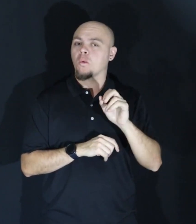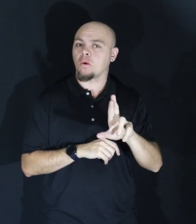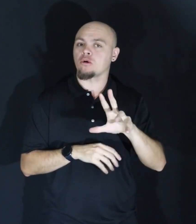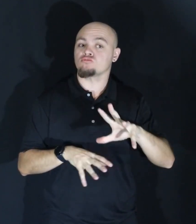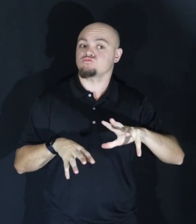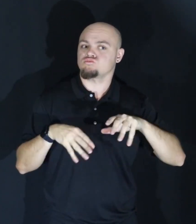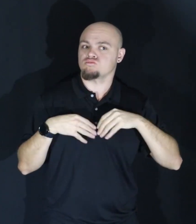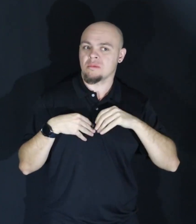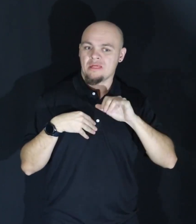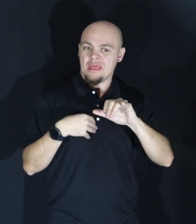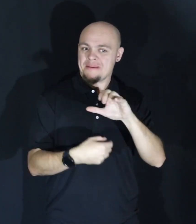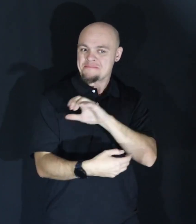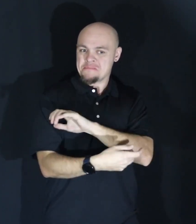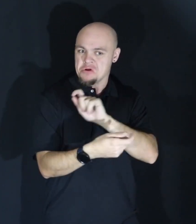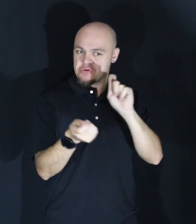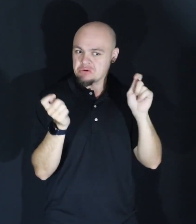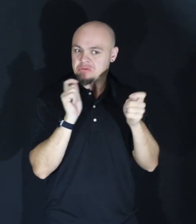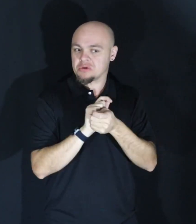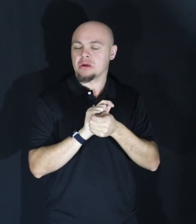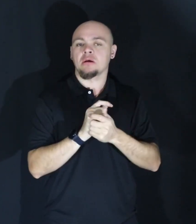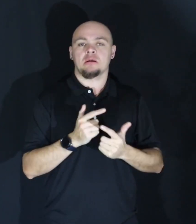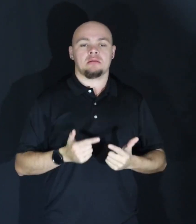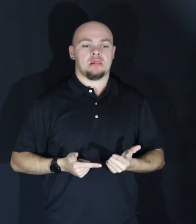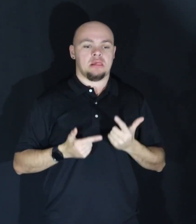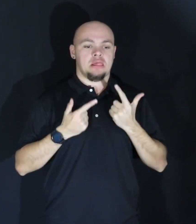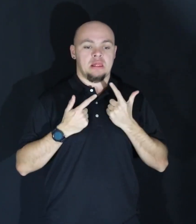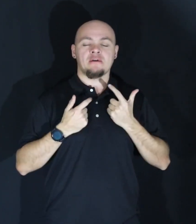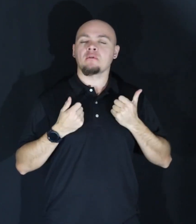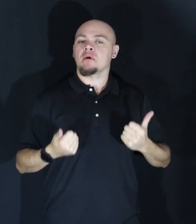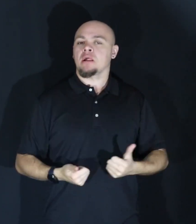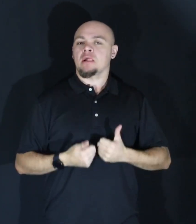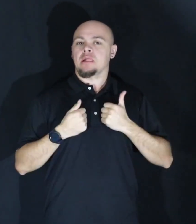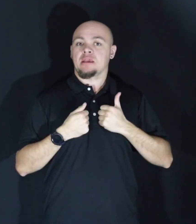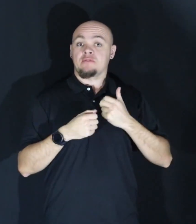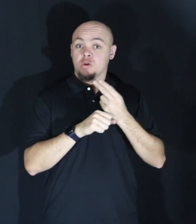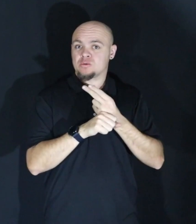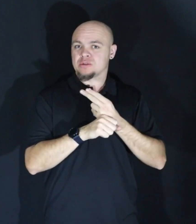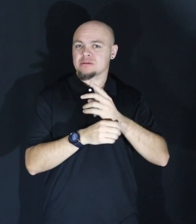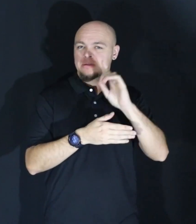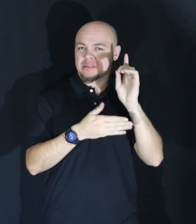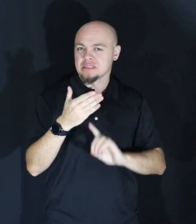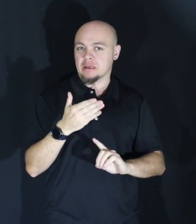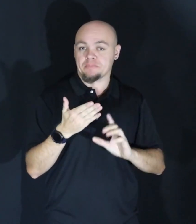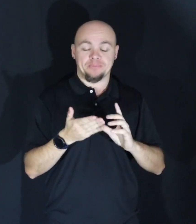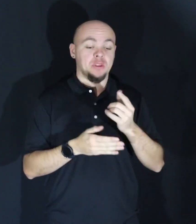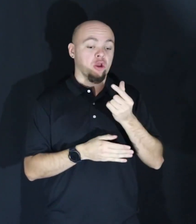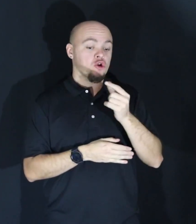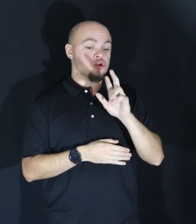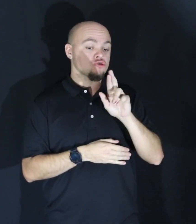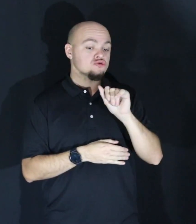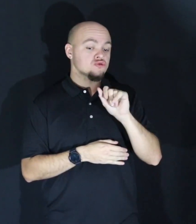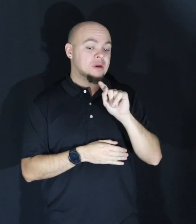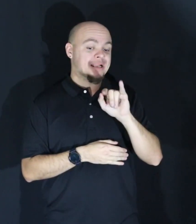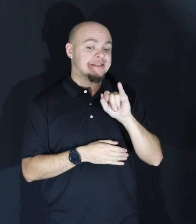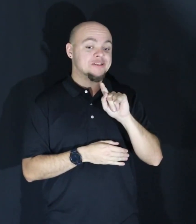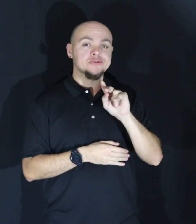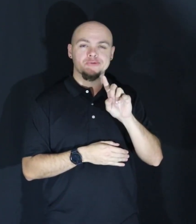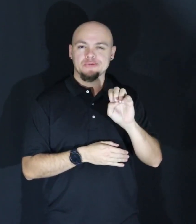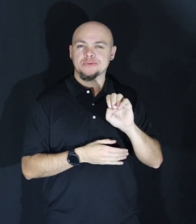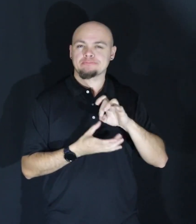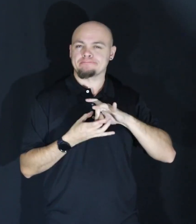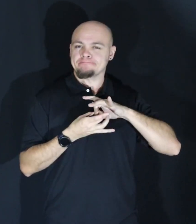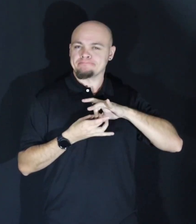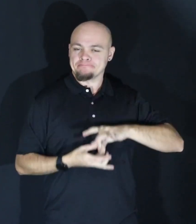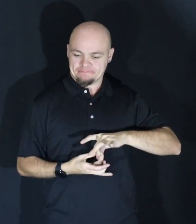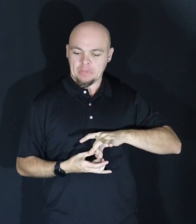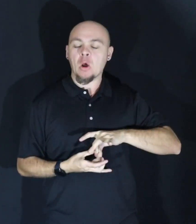embrace its transformative power and live life fully by design? Gratitude became my anchor and helped me navigate